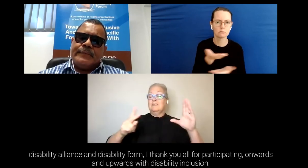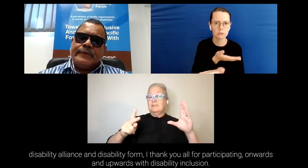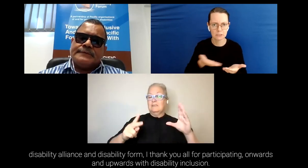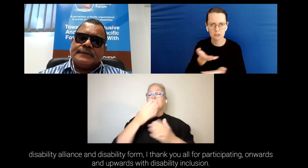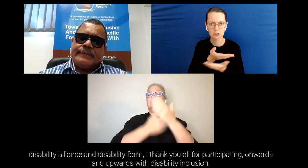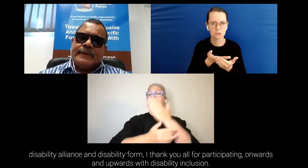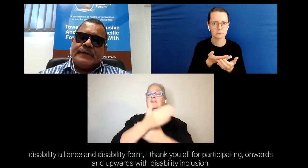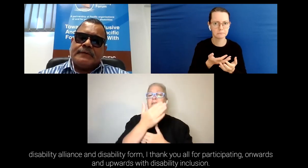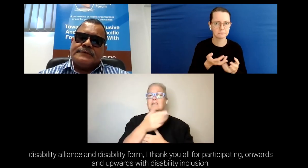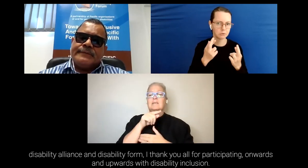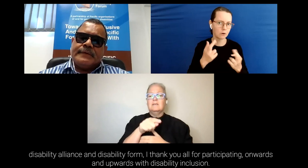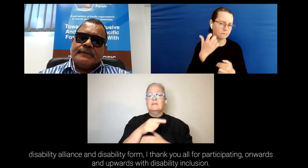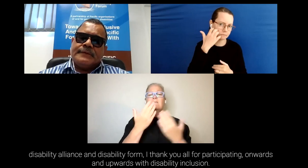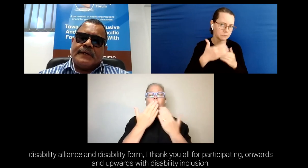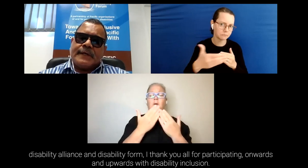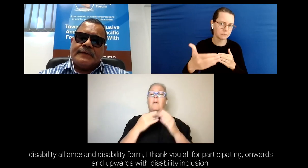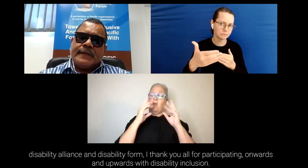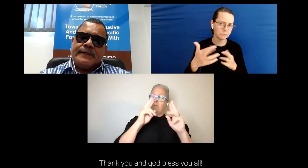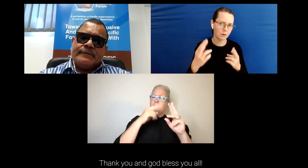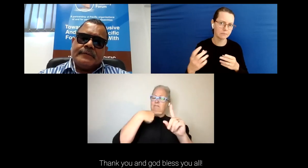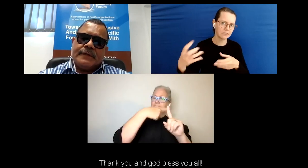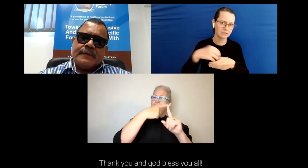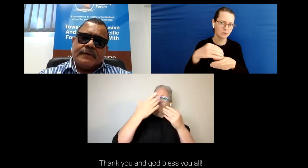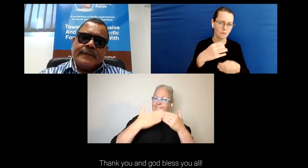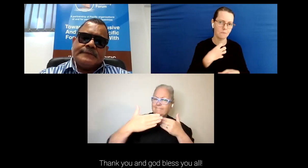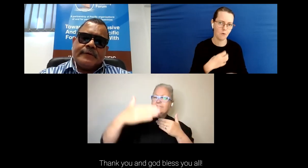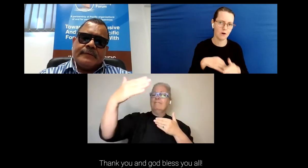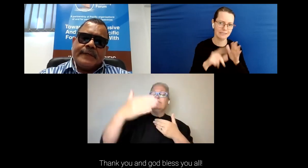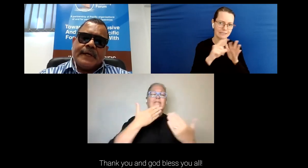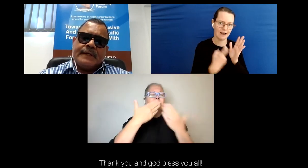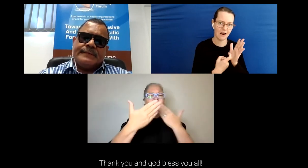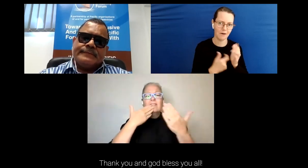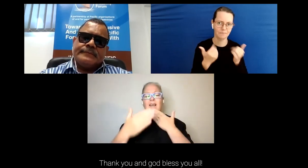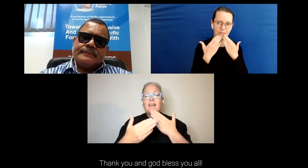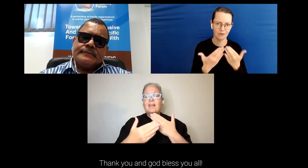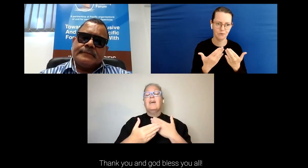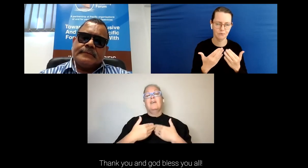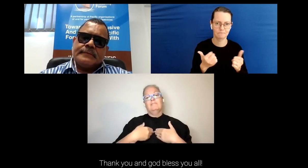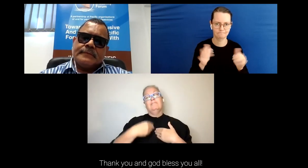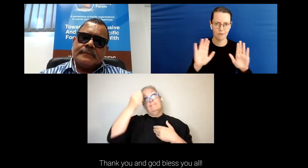onwards and upwards, disability inclusive DRR. Thank you, and God bless you all. Naka.